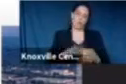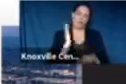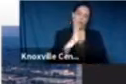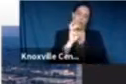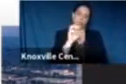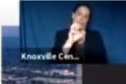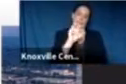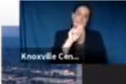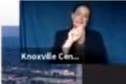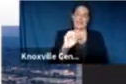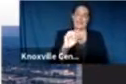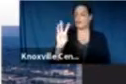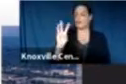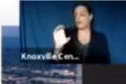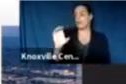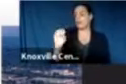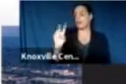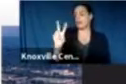it at